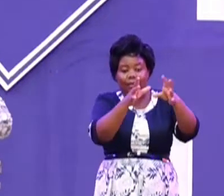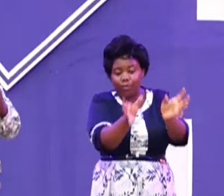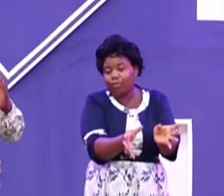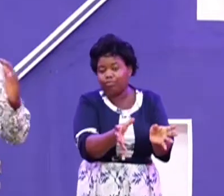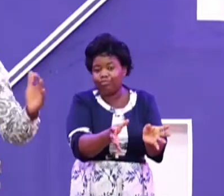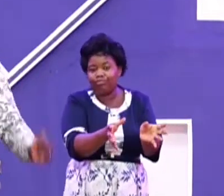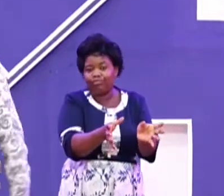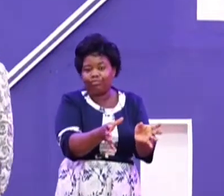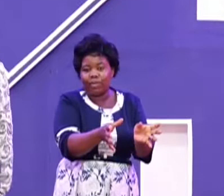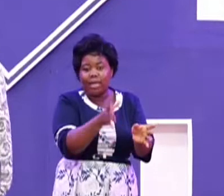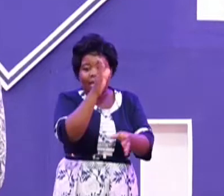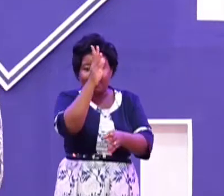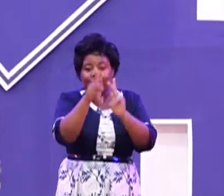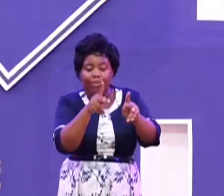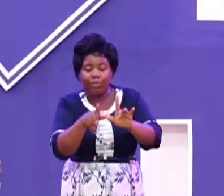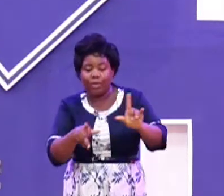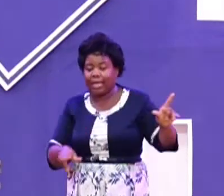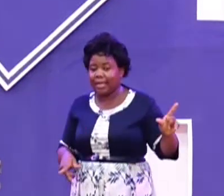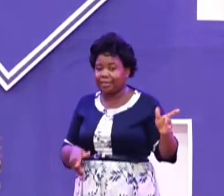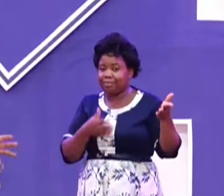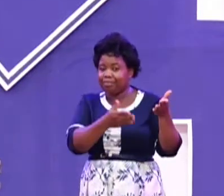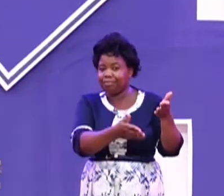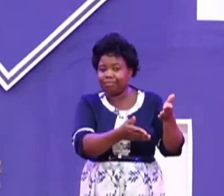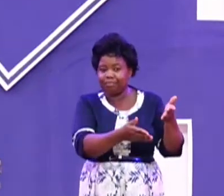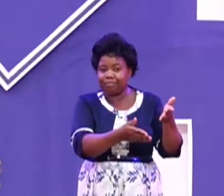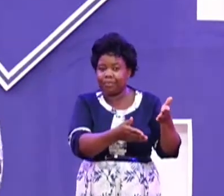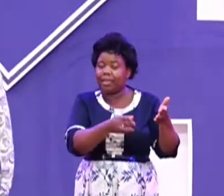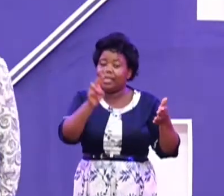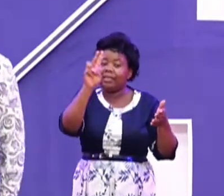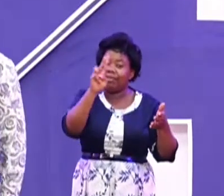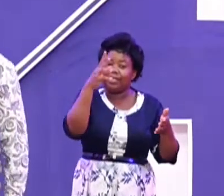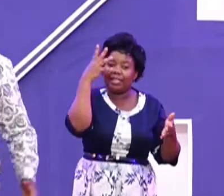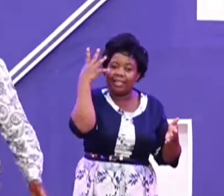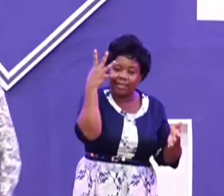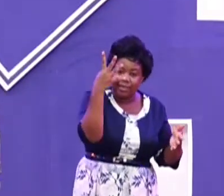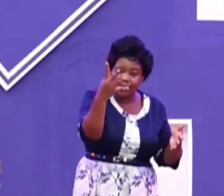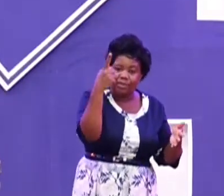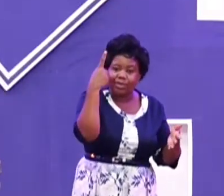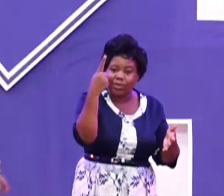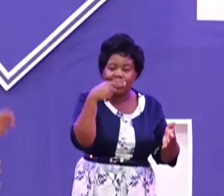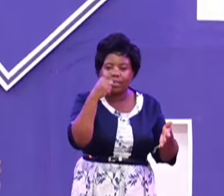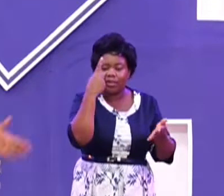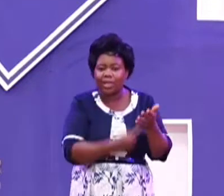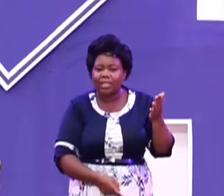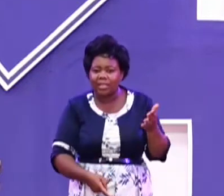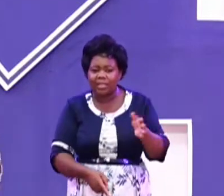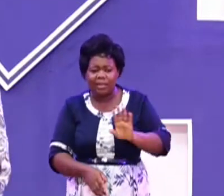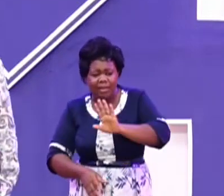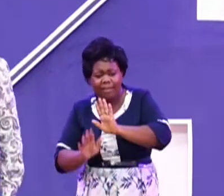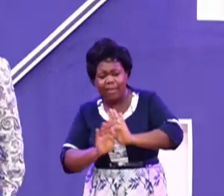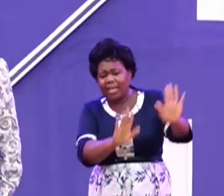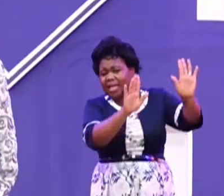second group, the one on the left, in verse 41, he says, depart